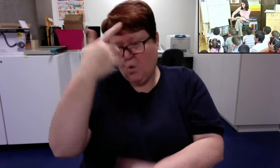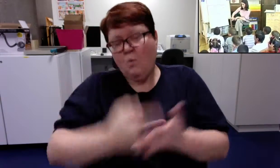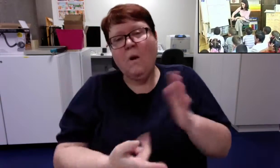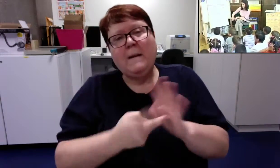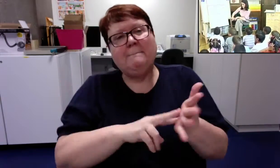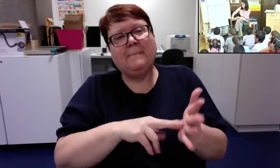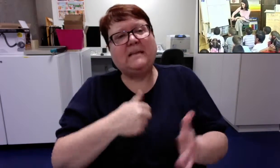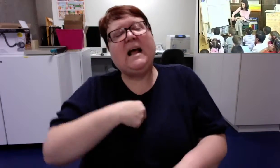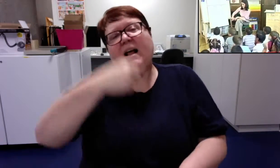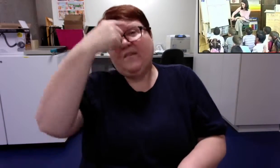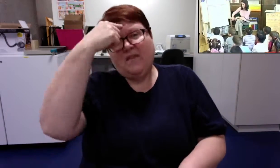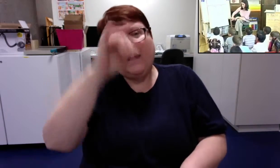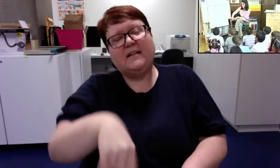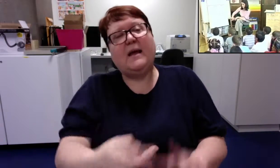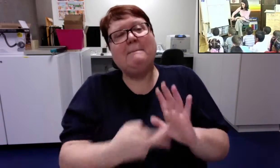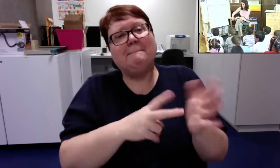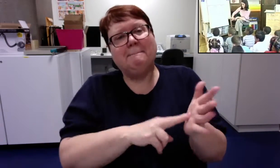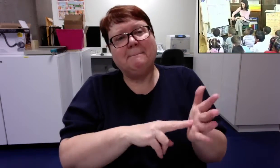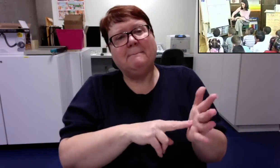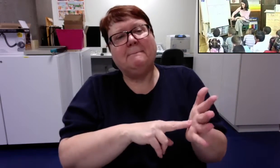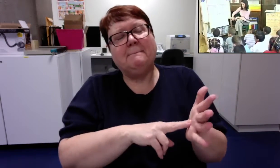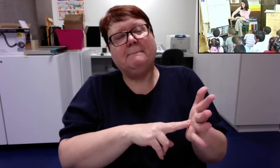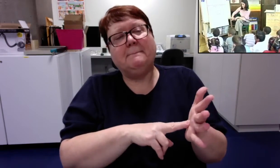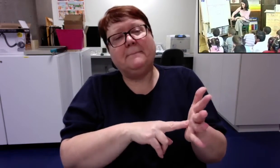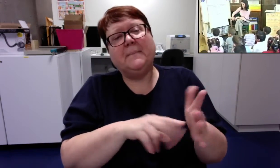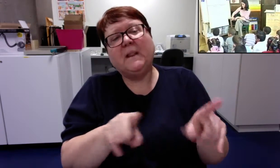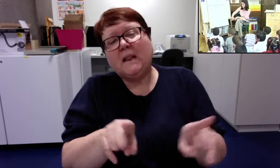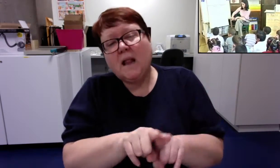think it means like